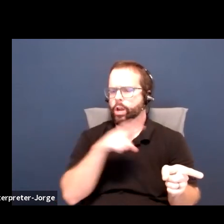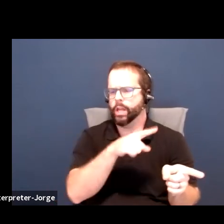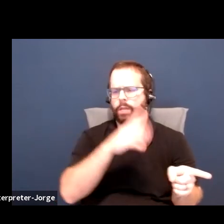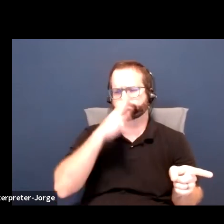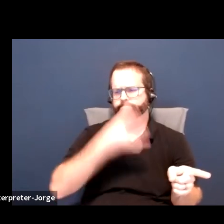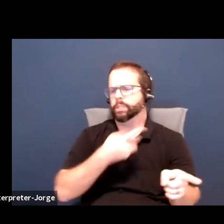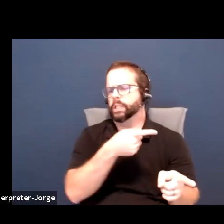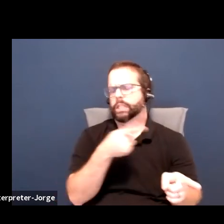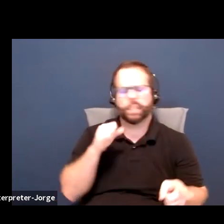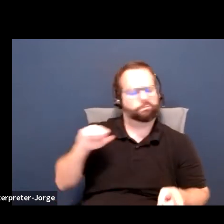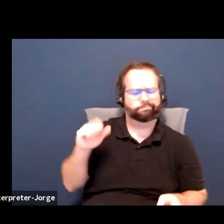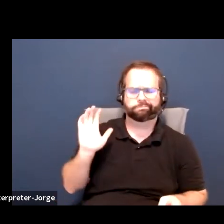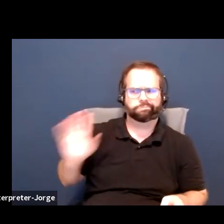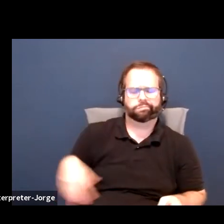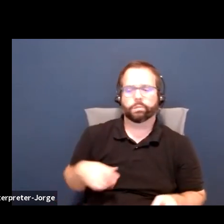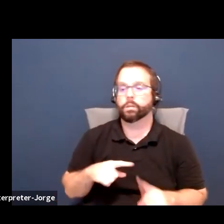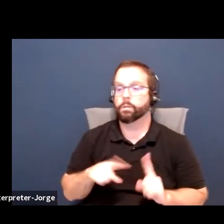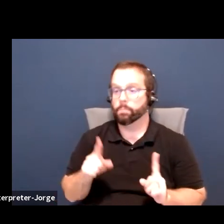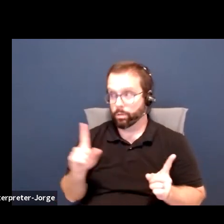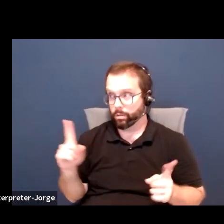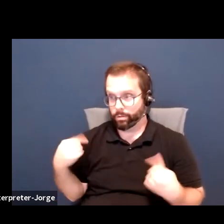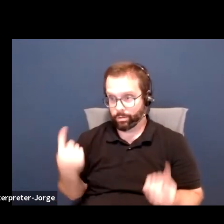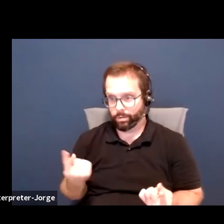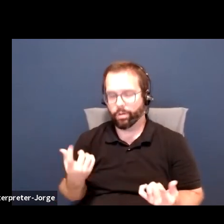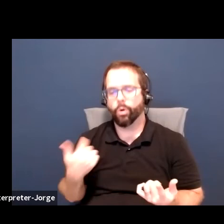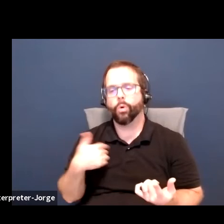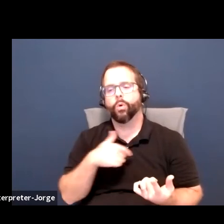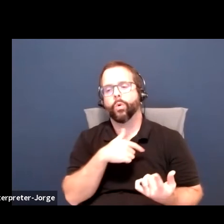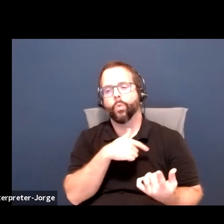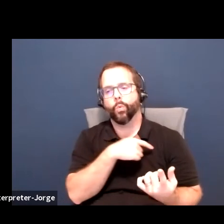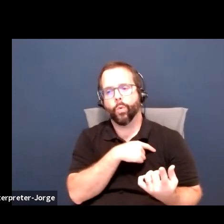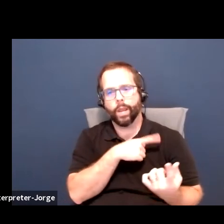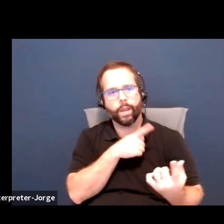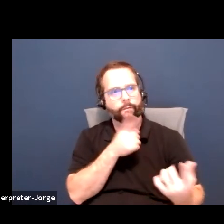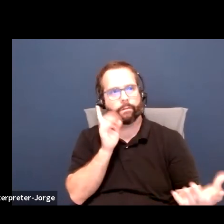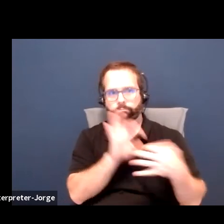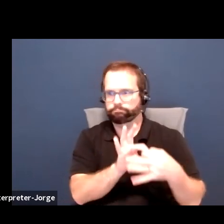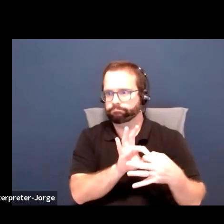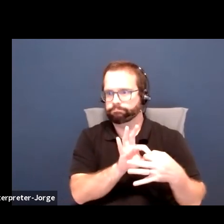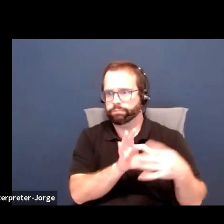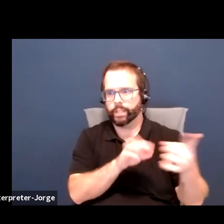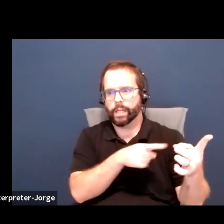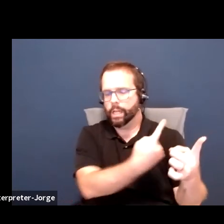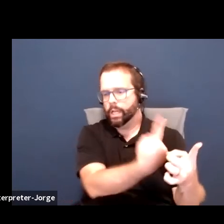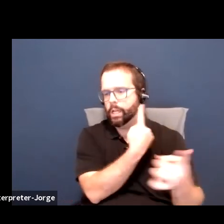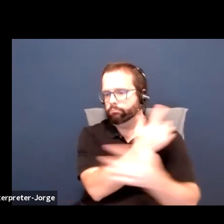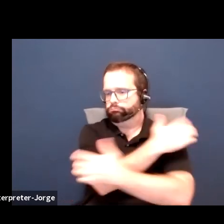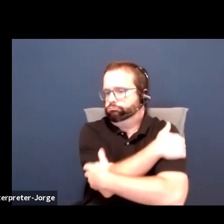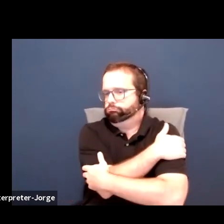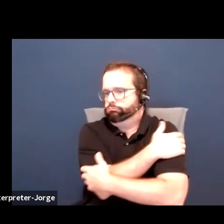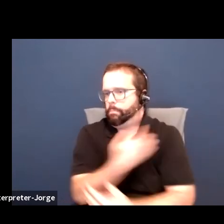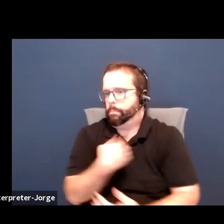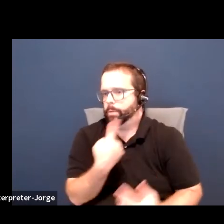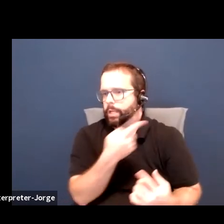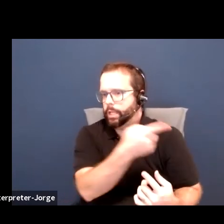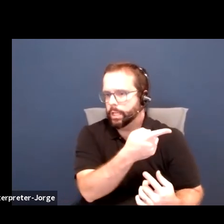data. I mean, our performance for sure, but we had the data to show him what we were doing. So that data, you can